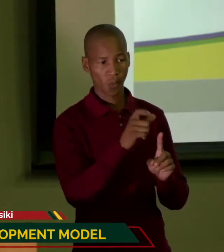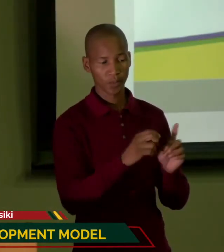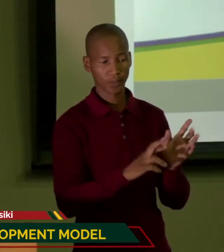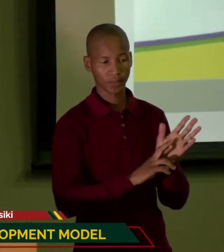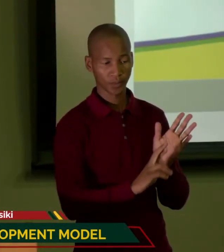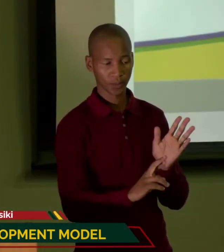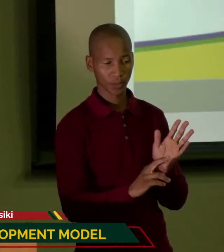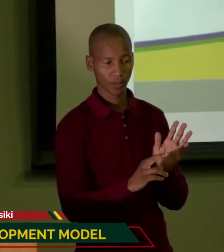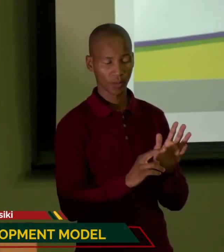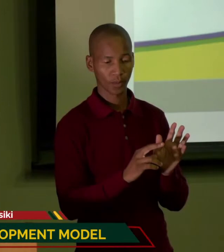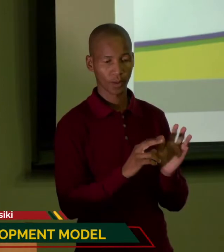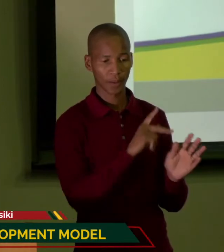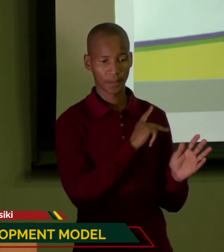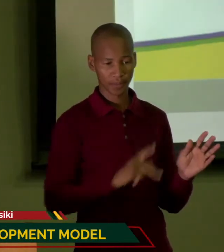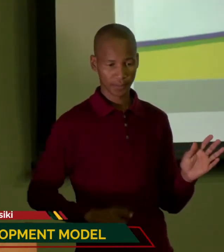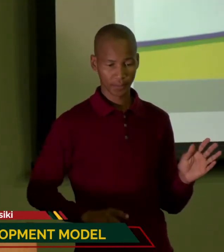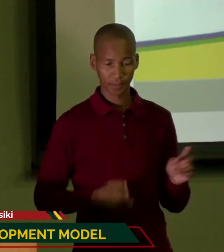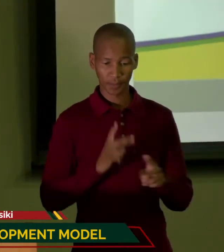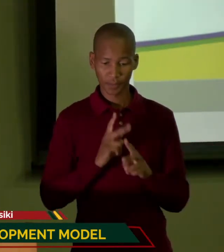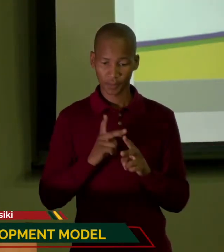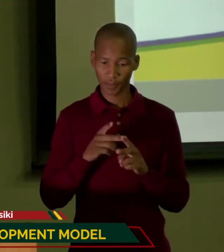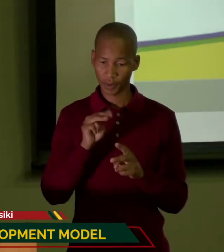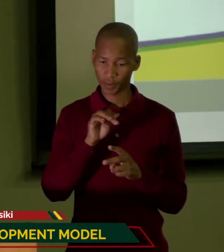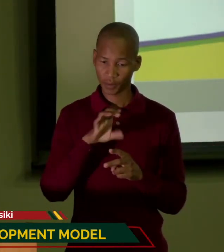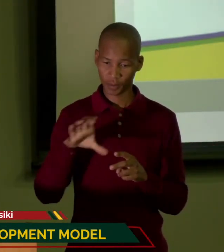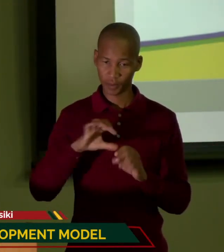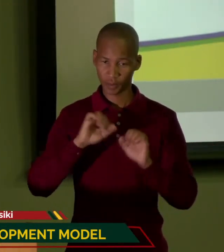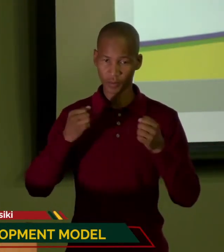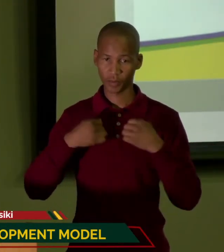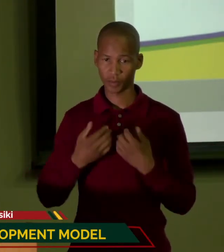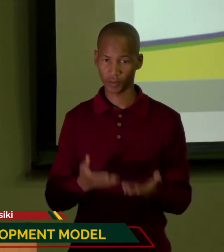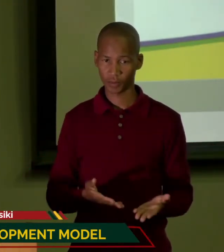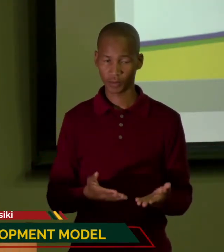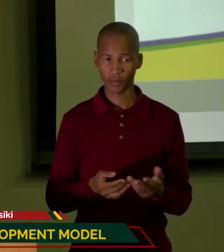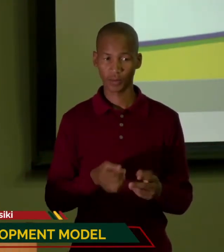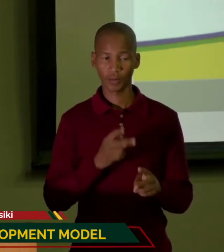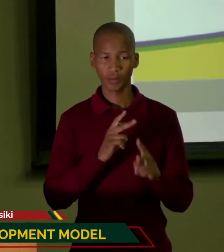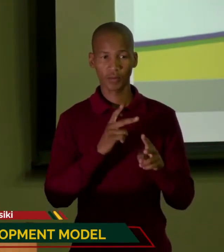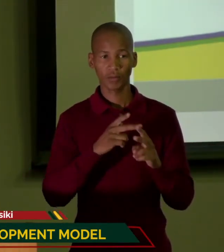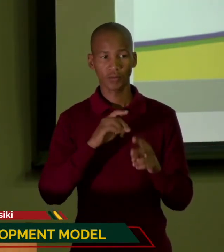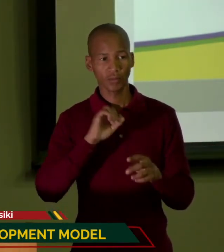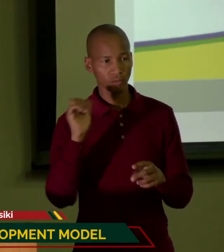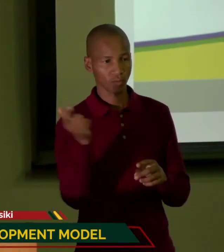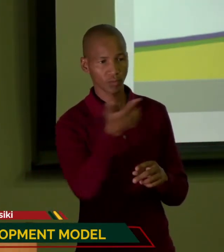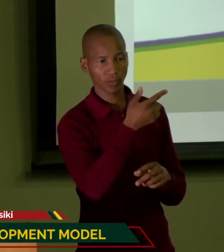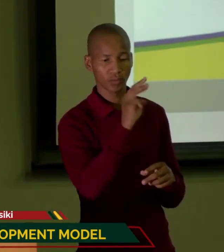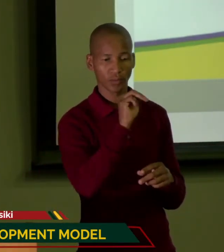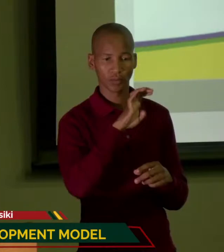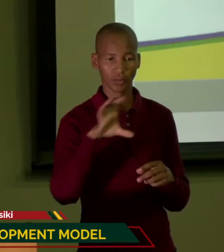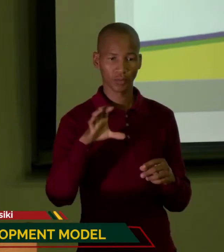okwangu MEC wethu. Let me greet the MECs that are present.